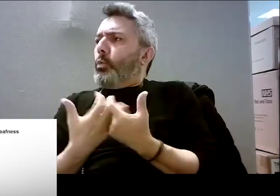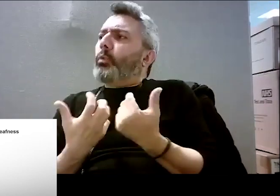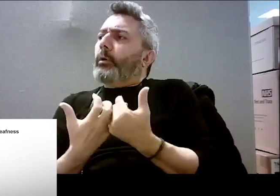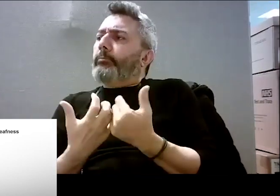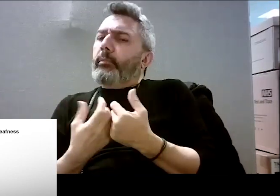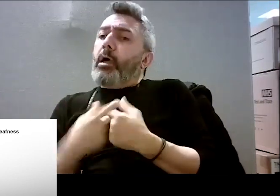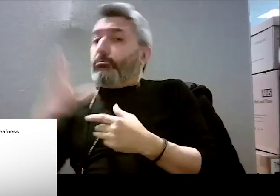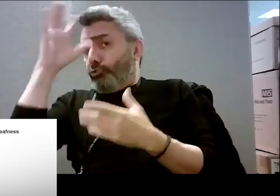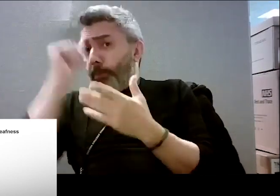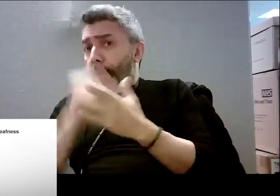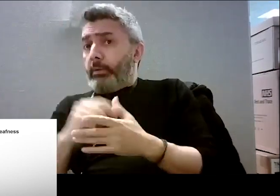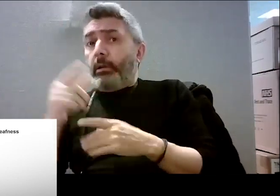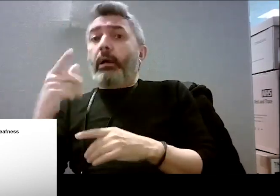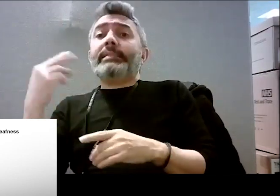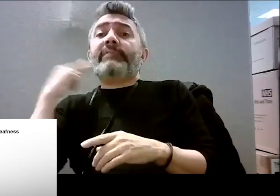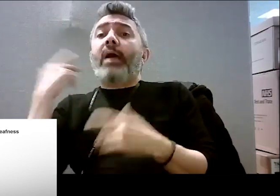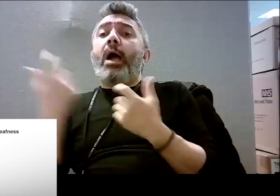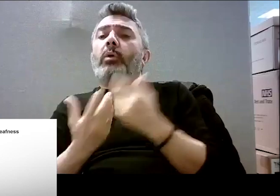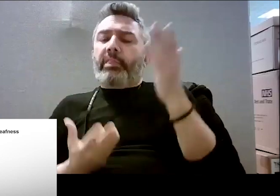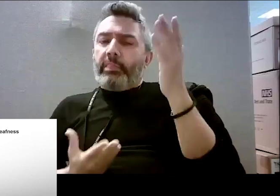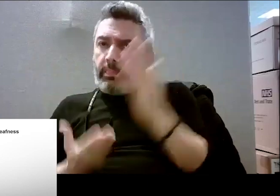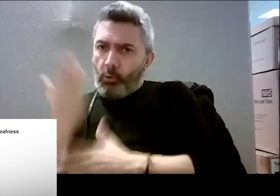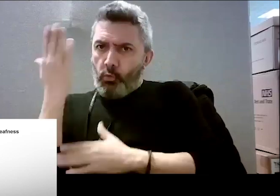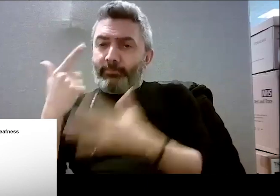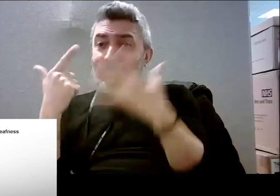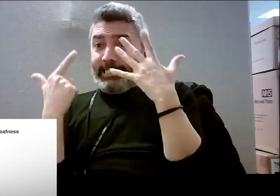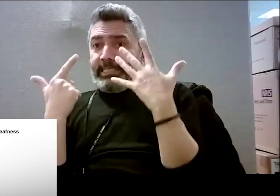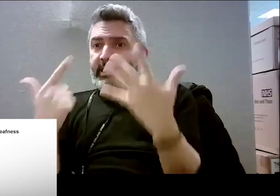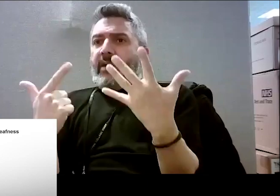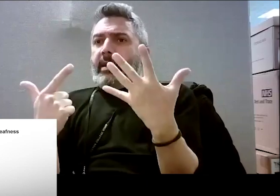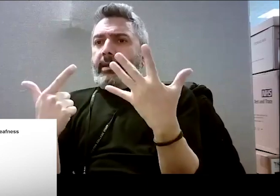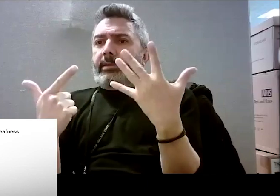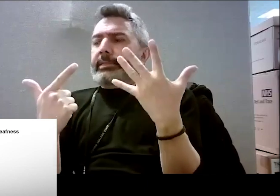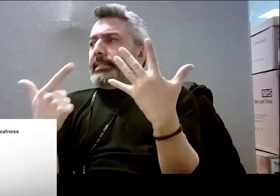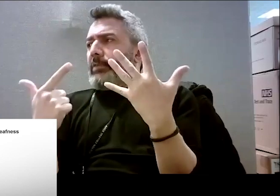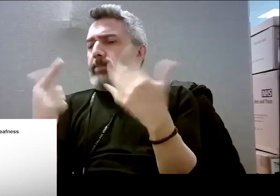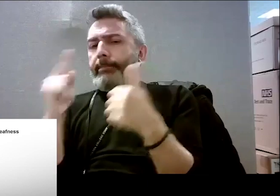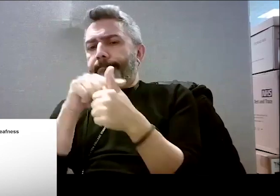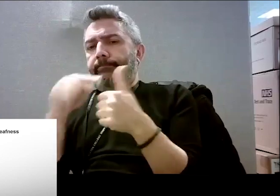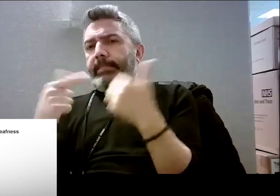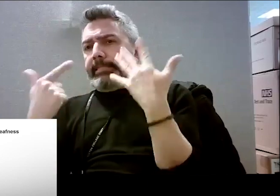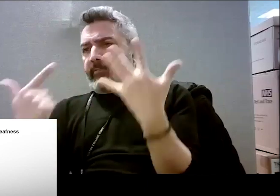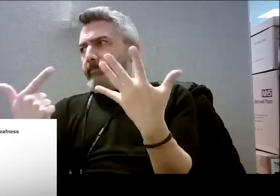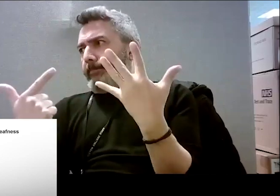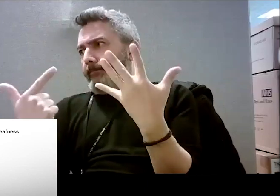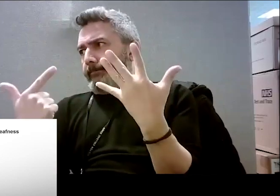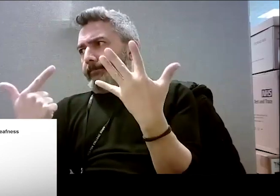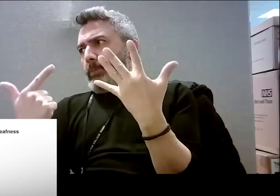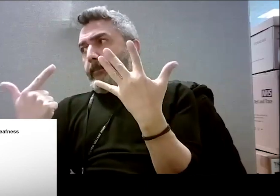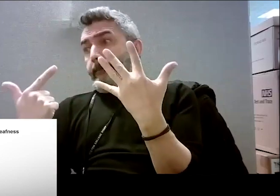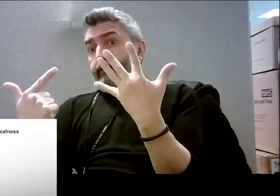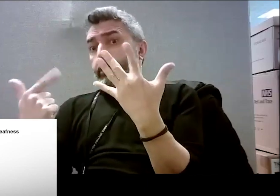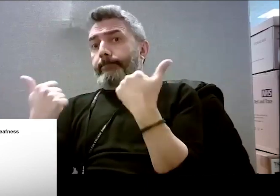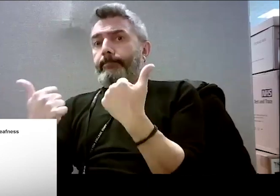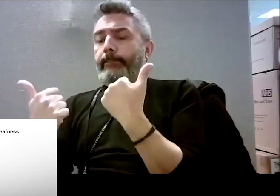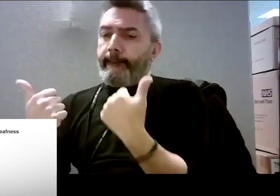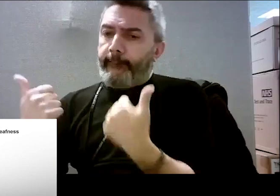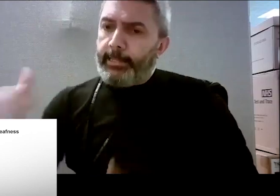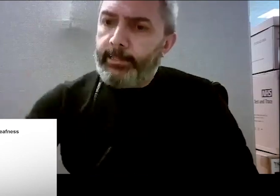Okay, so just give you some causes of deafness. So there's about 7 different reasons that people think